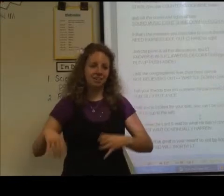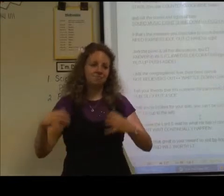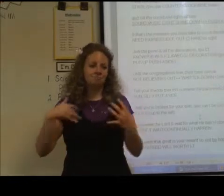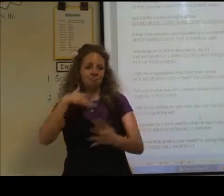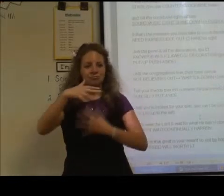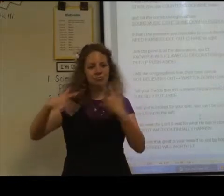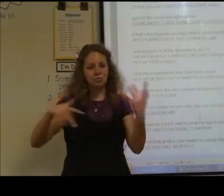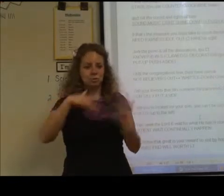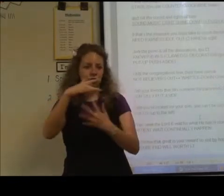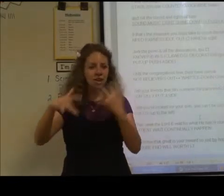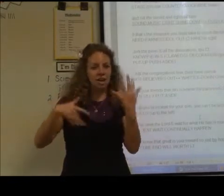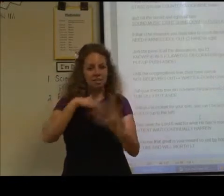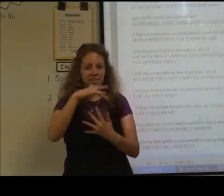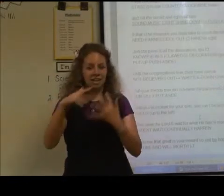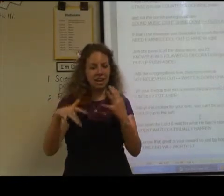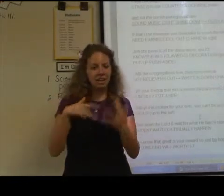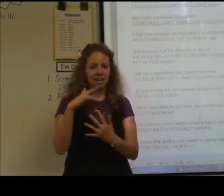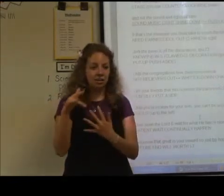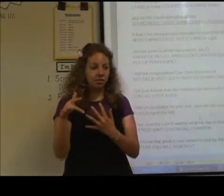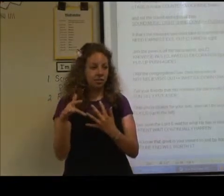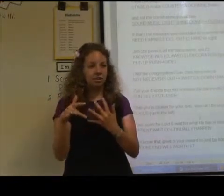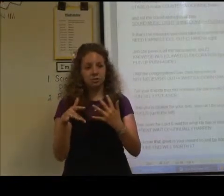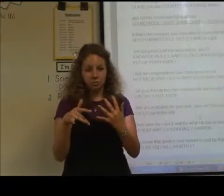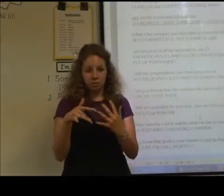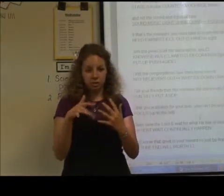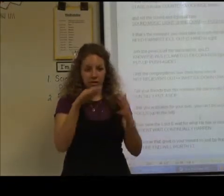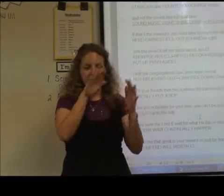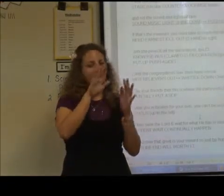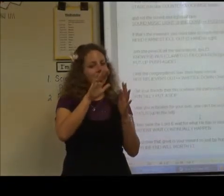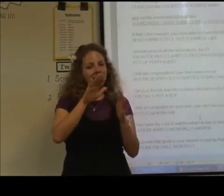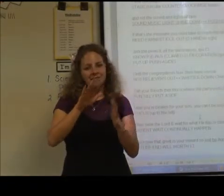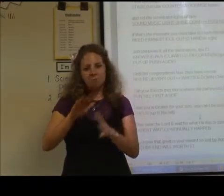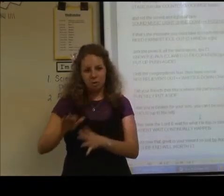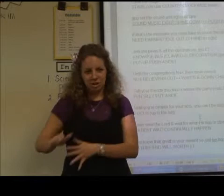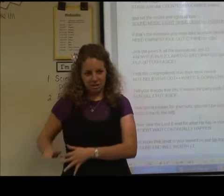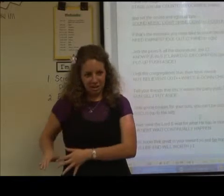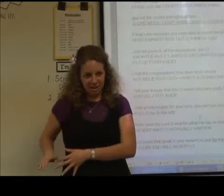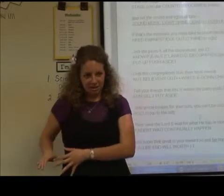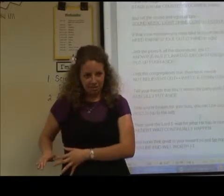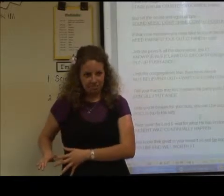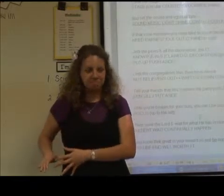socializing, hanging out, doing all that, put it aside.